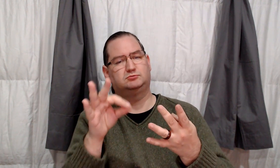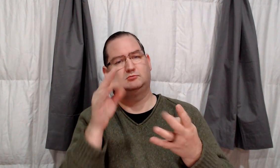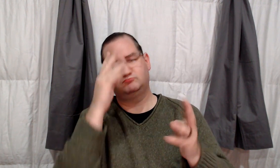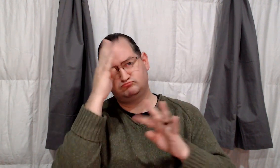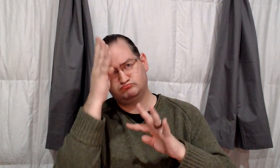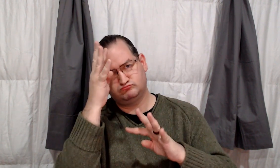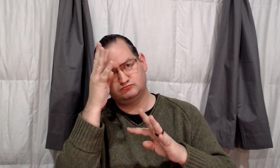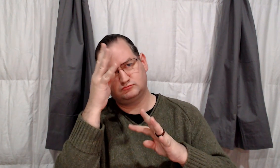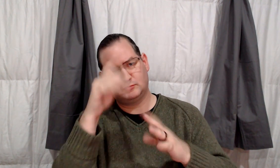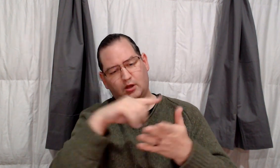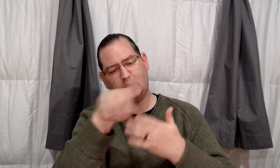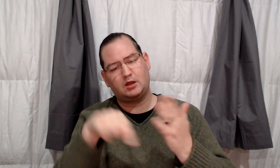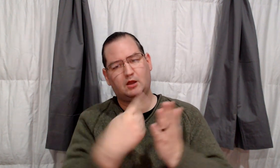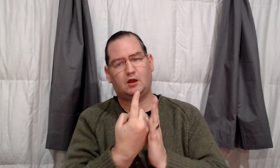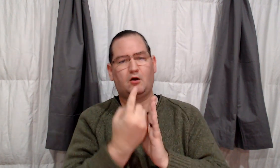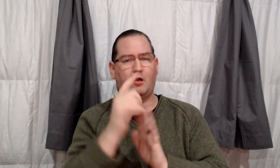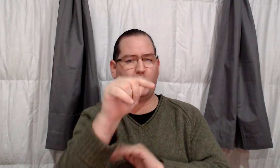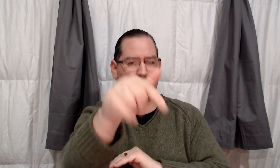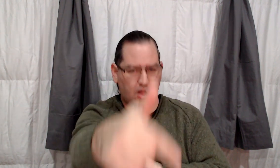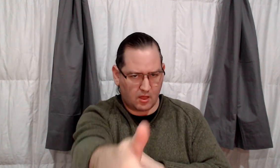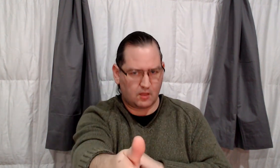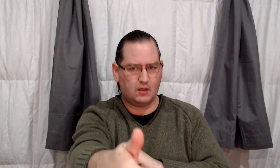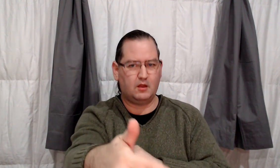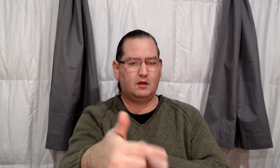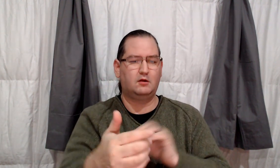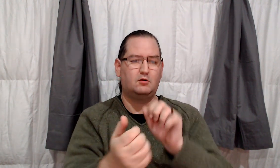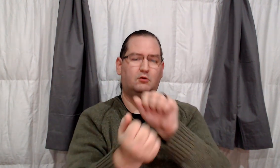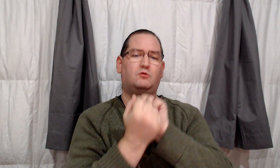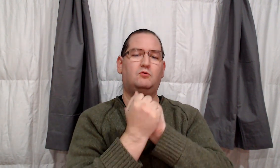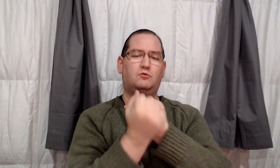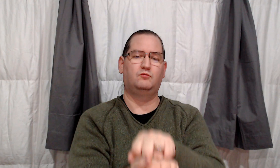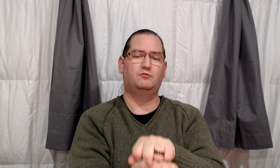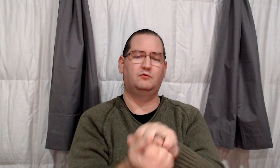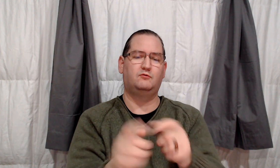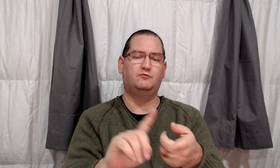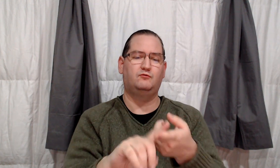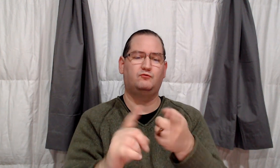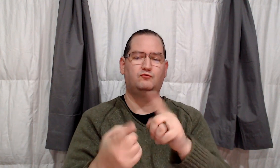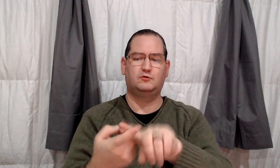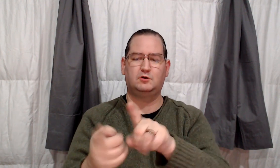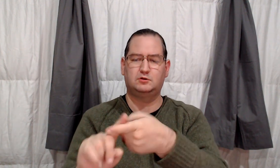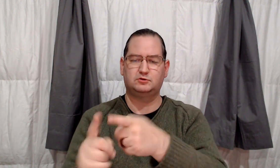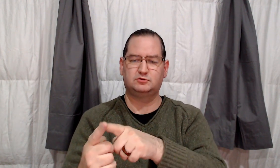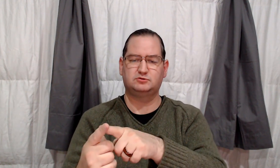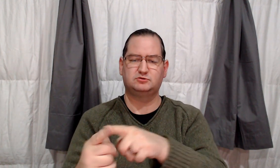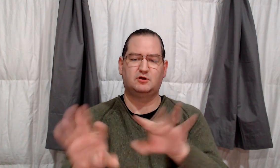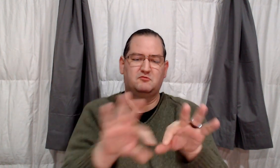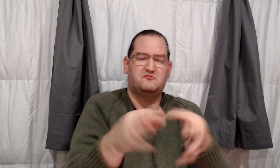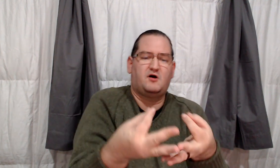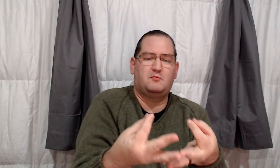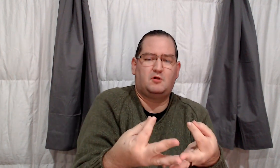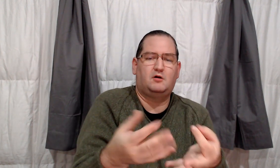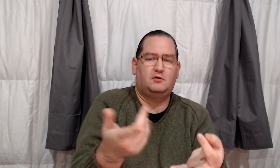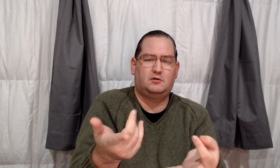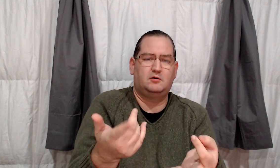You're with your friends, your family. Someone offers you a cigarette and you smile and say, "No thanks, I don't smoke."